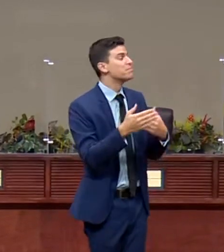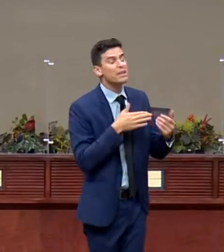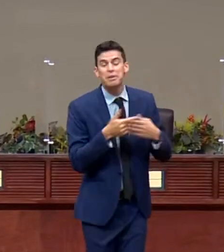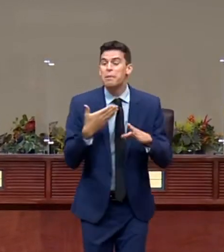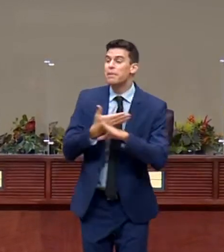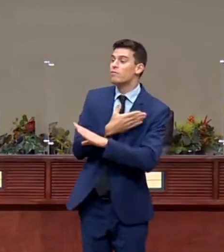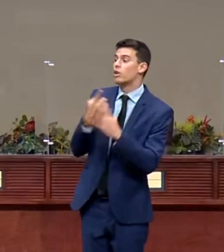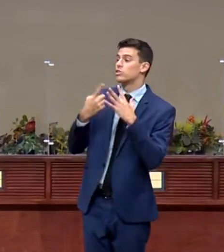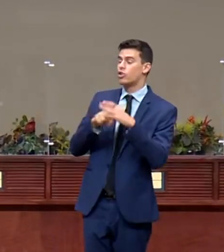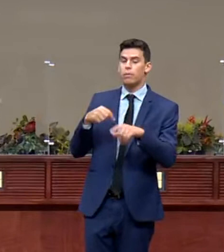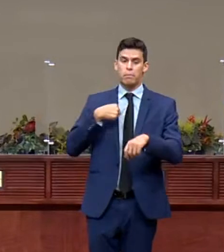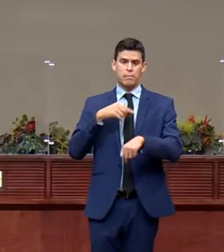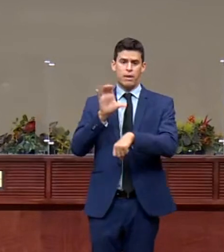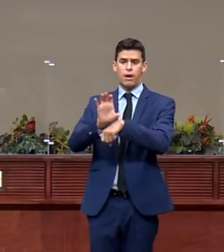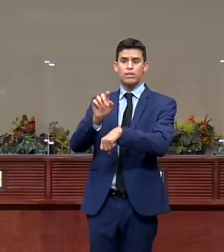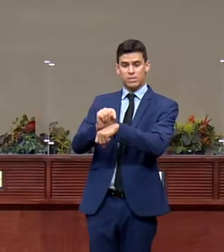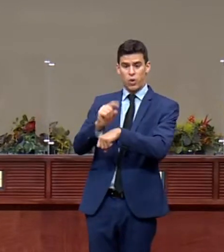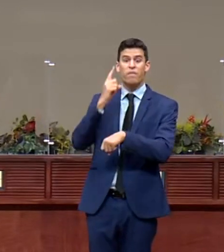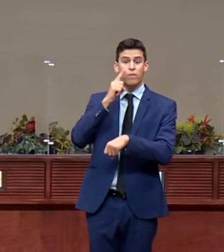as a consultant for Moderna.